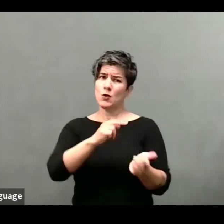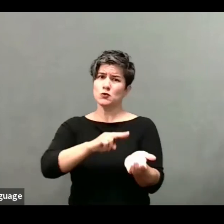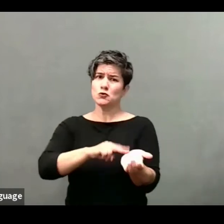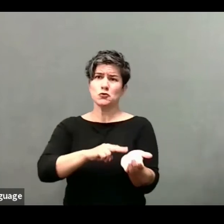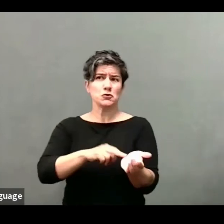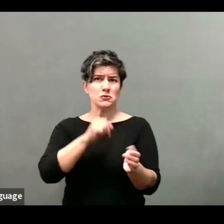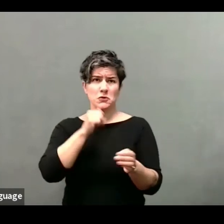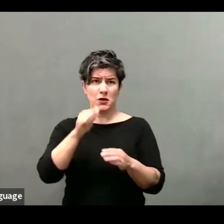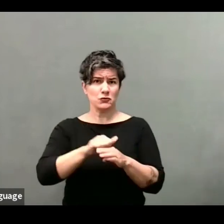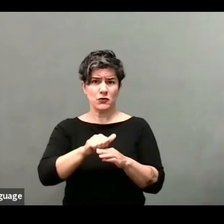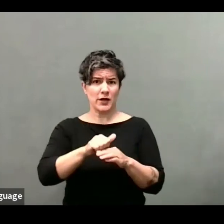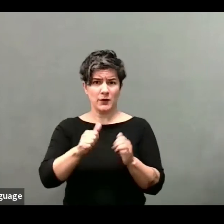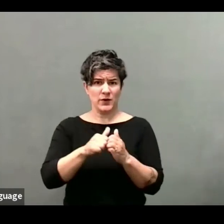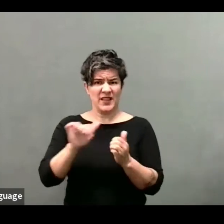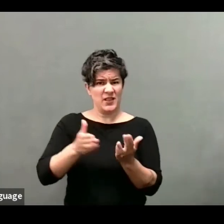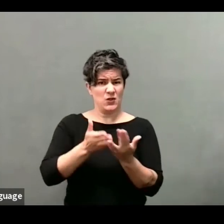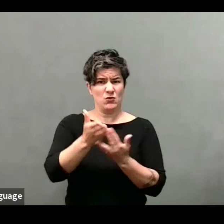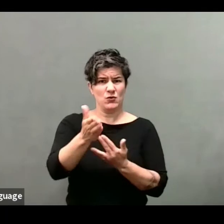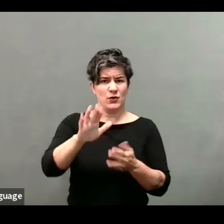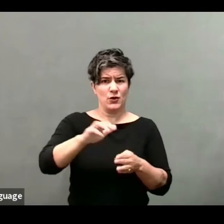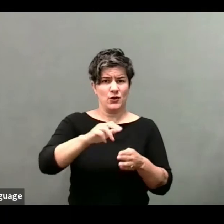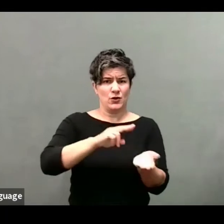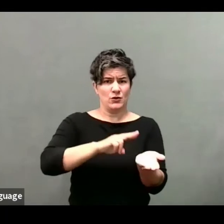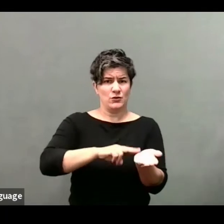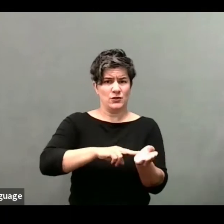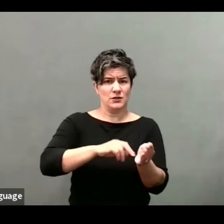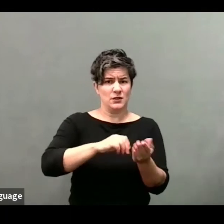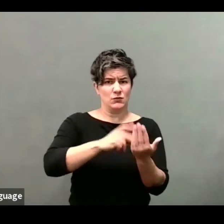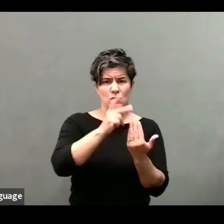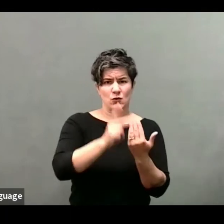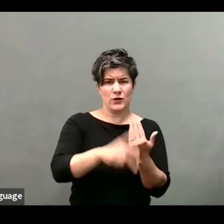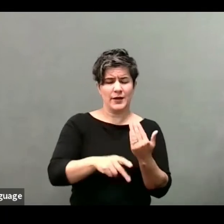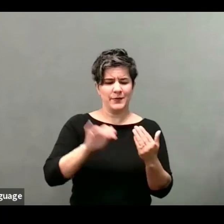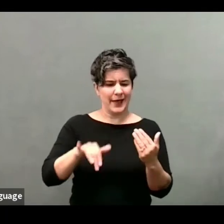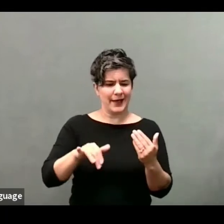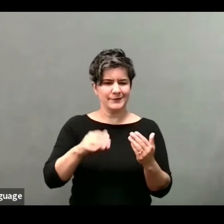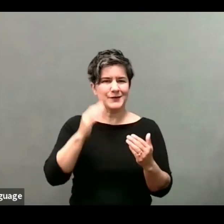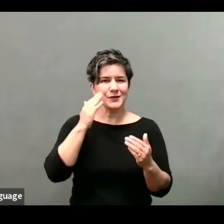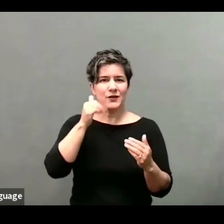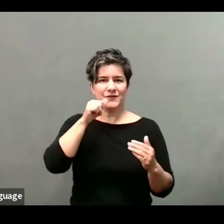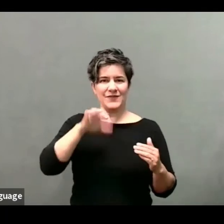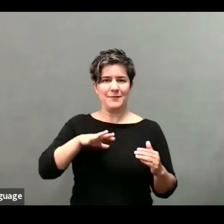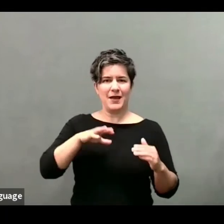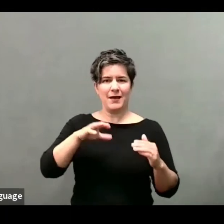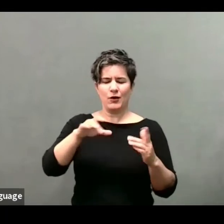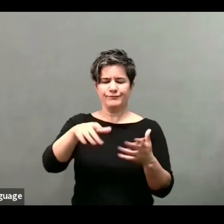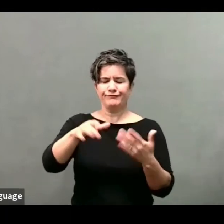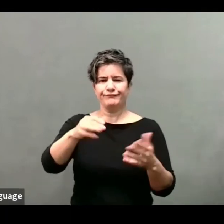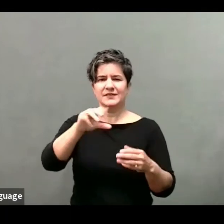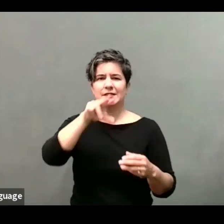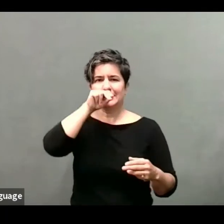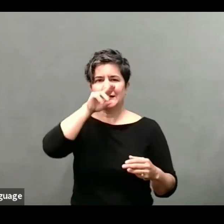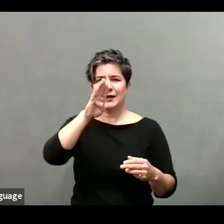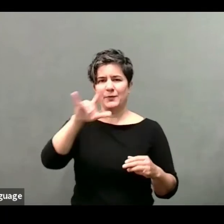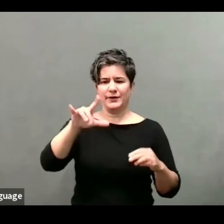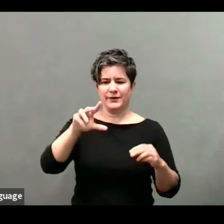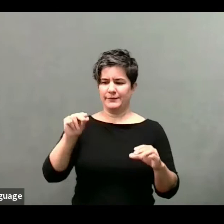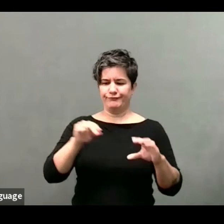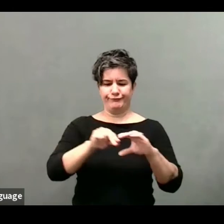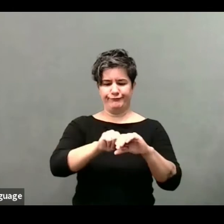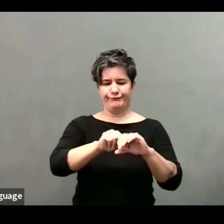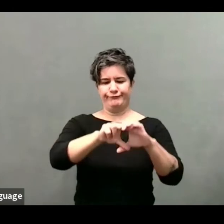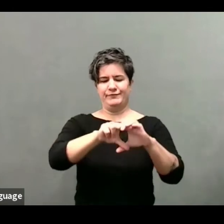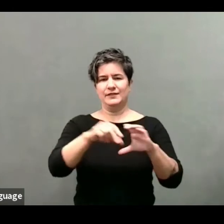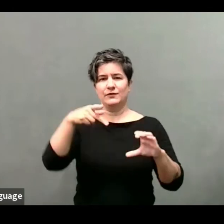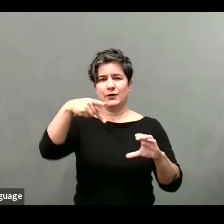that through their nursing school. So speculum is that little like kind of duckbill instrument that you may have experienced in a